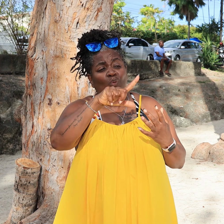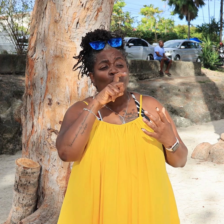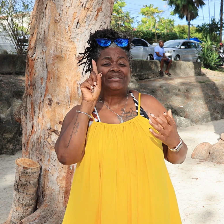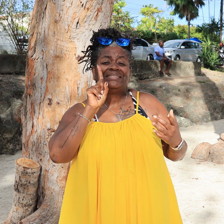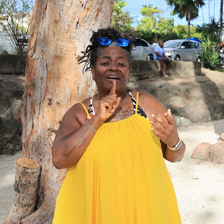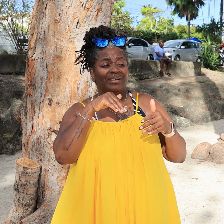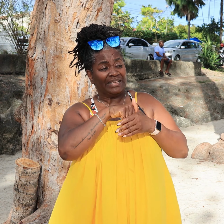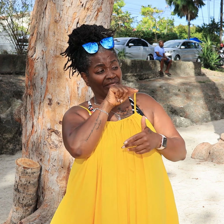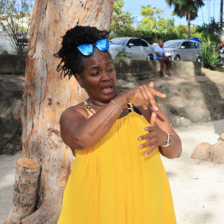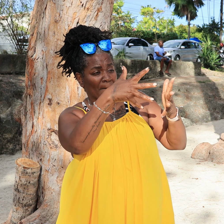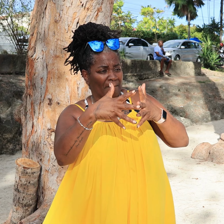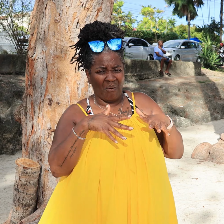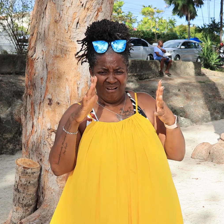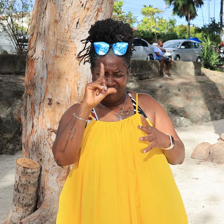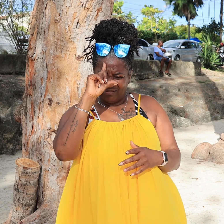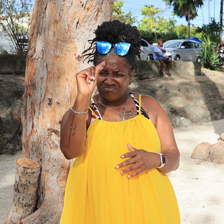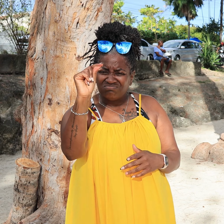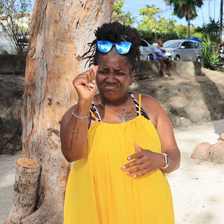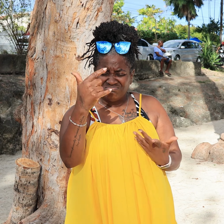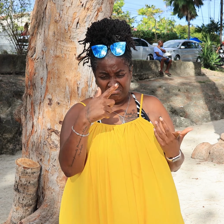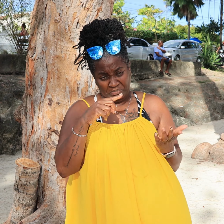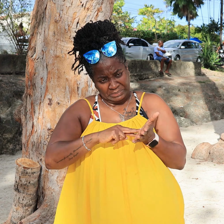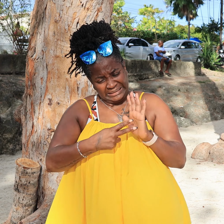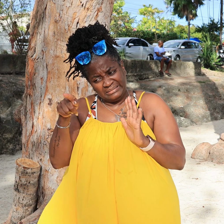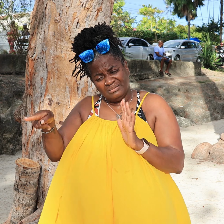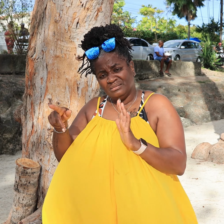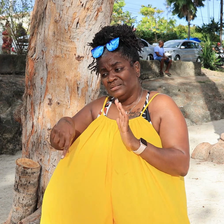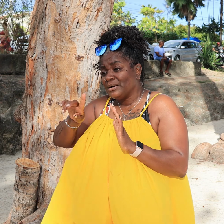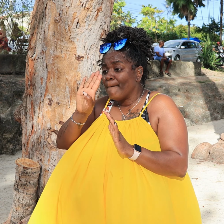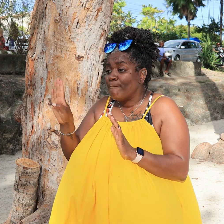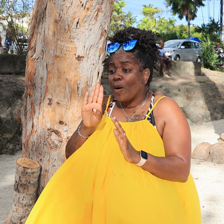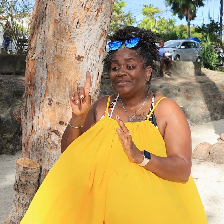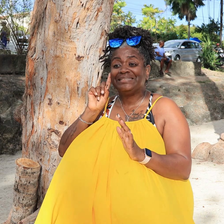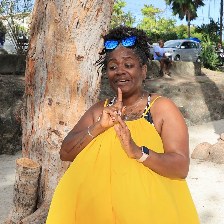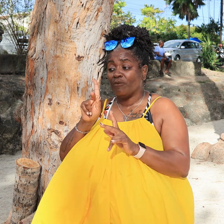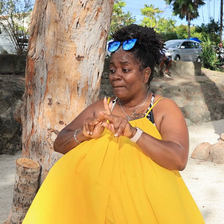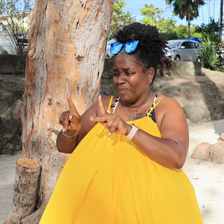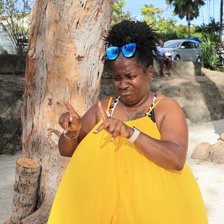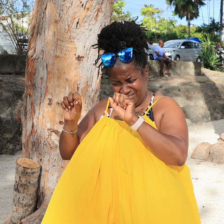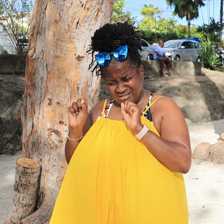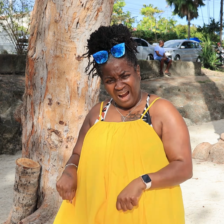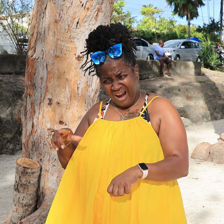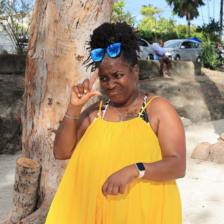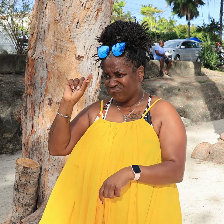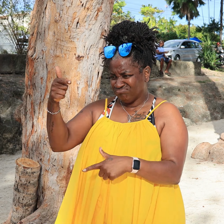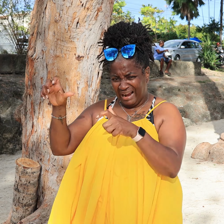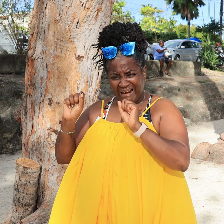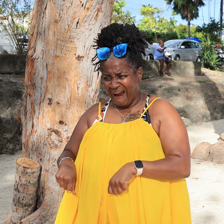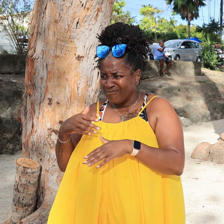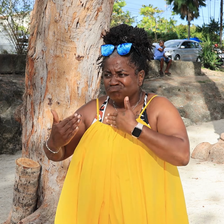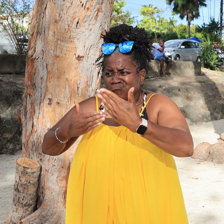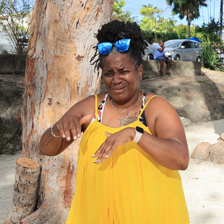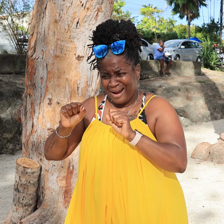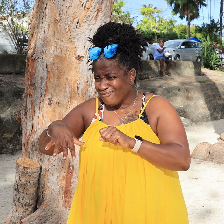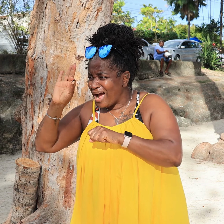I've met so many deaf people in America who are intelligent, and it means that deaf people in Barbados can be intelligent as well. They can advance